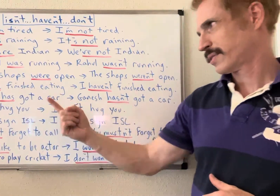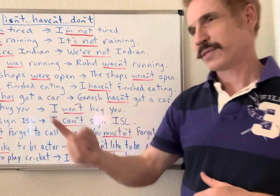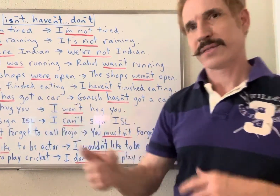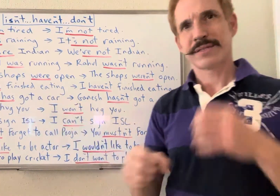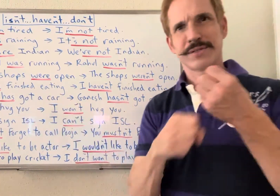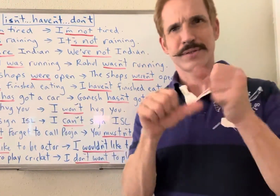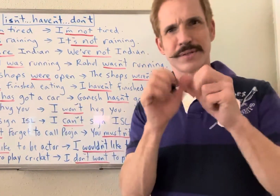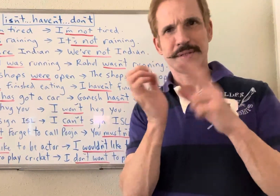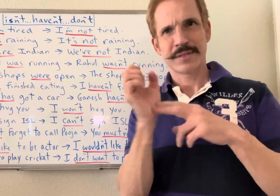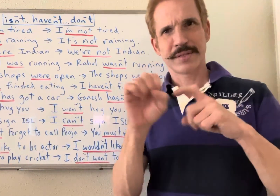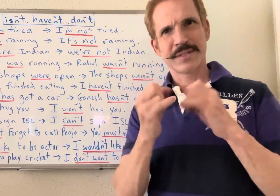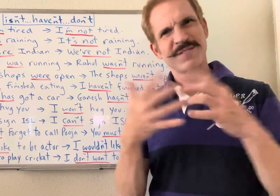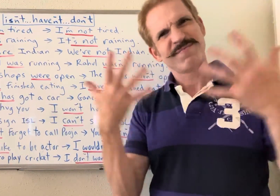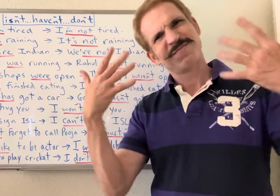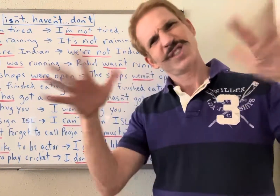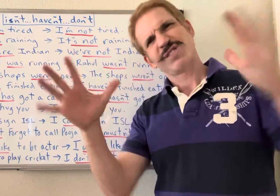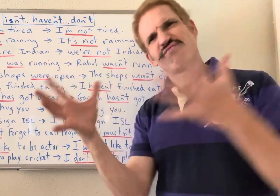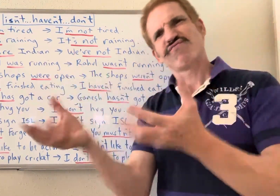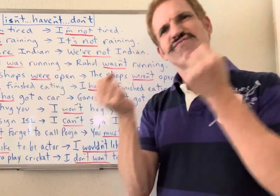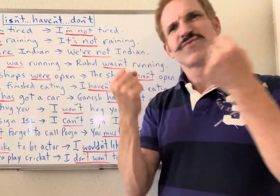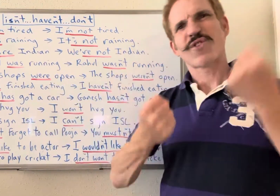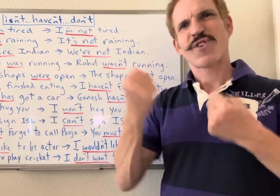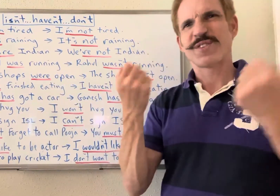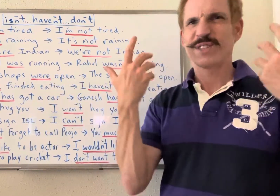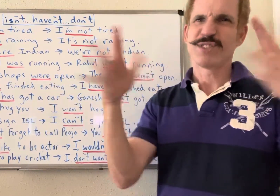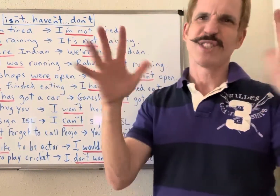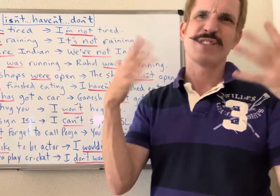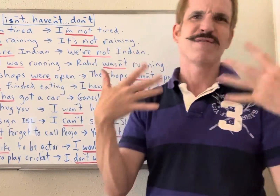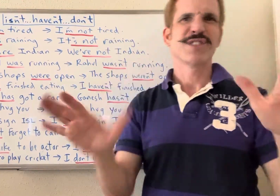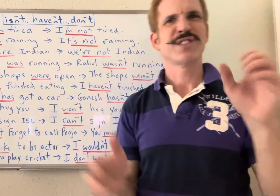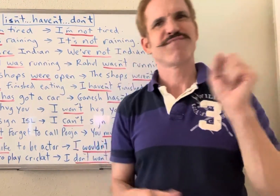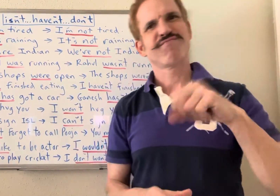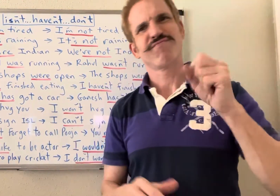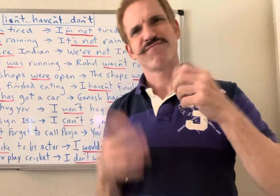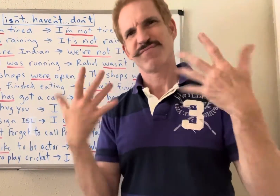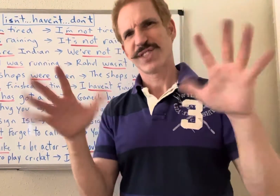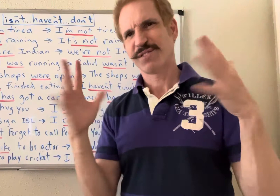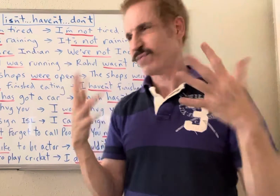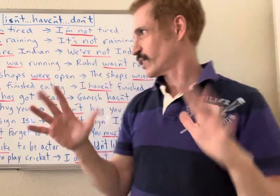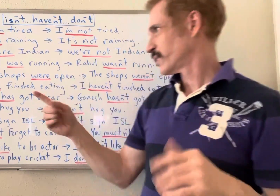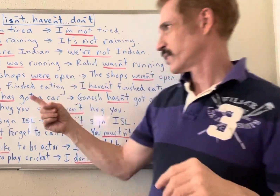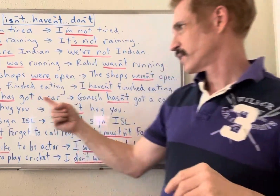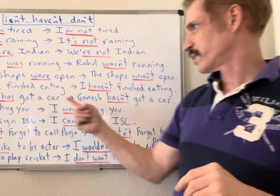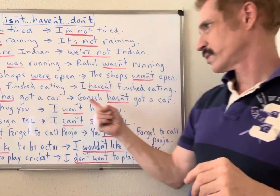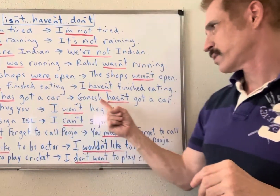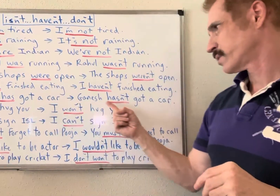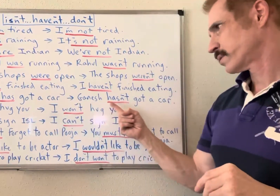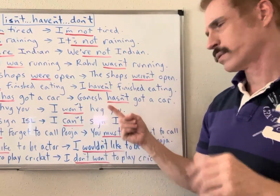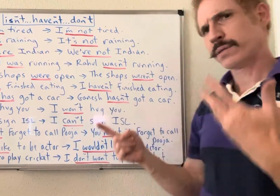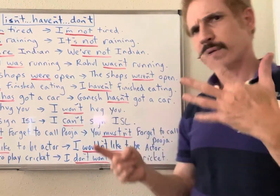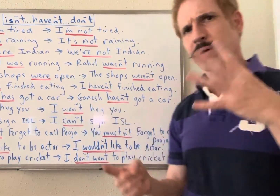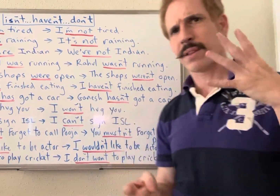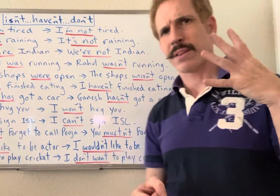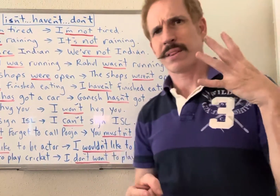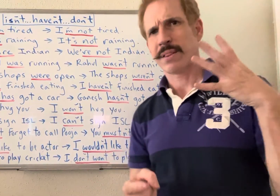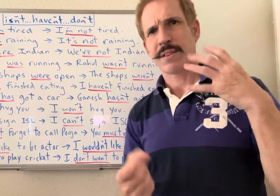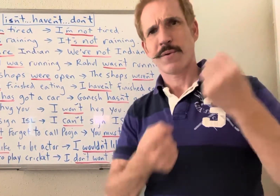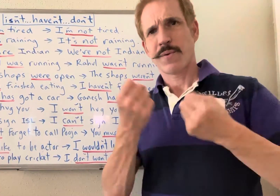401k or something. Or you may, in box 14, have a cafeteria plan. So pre-tax dollars. Or one last